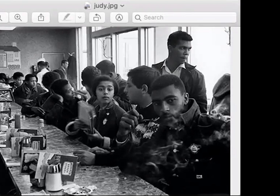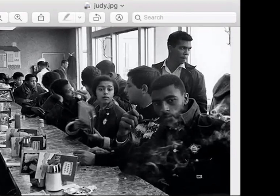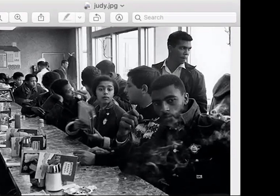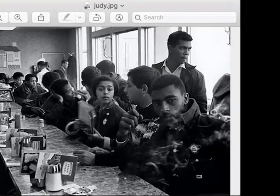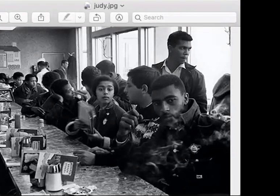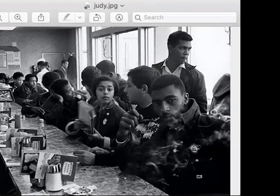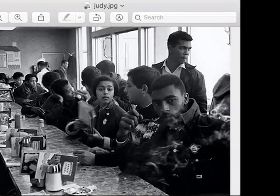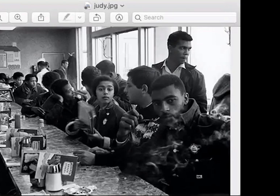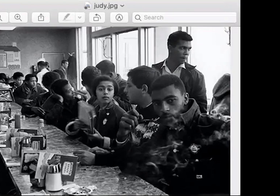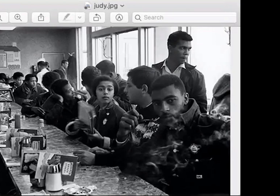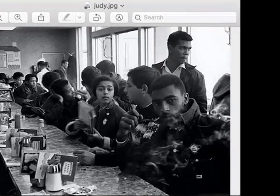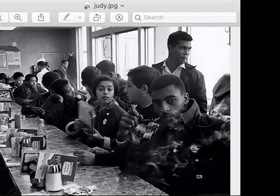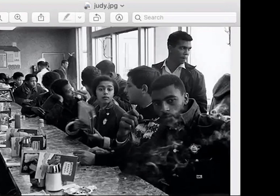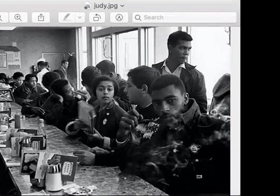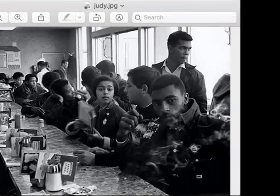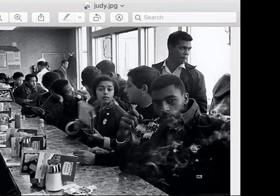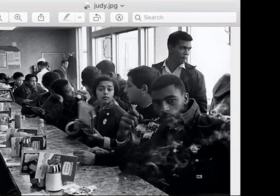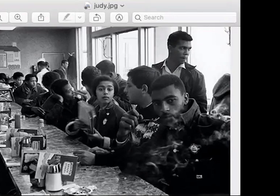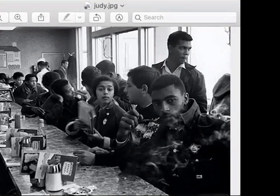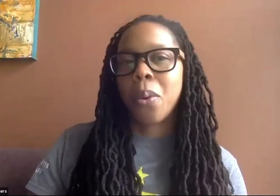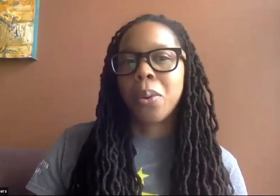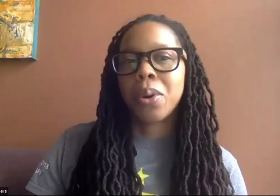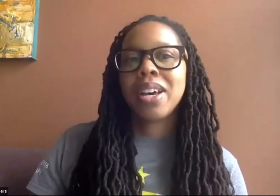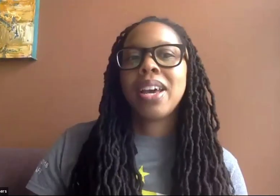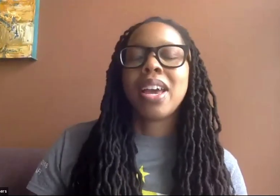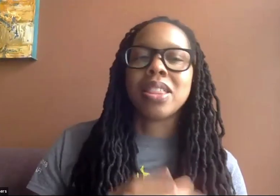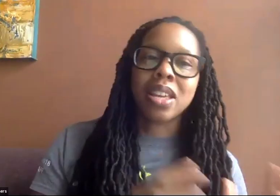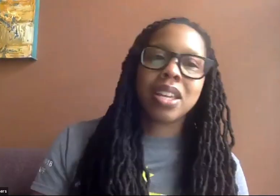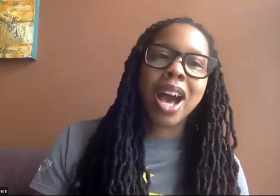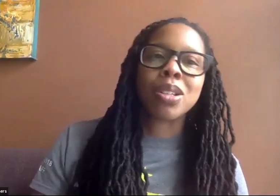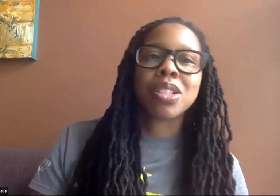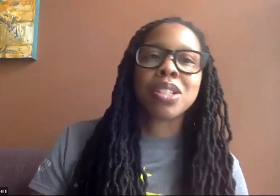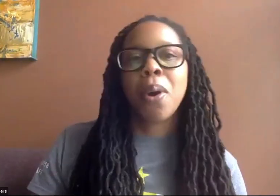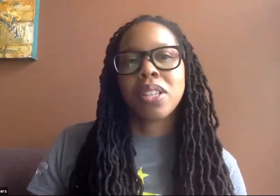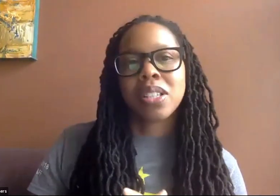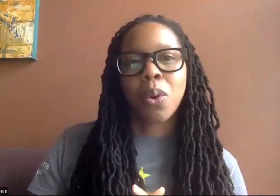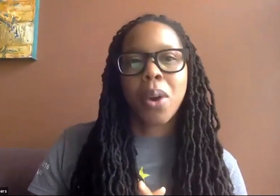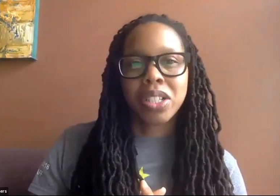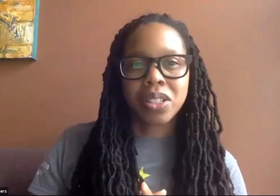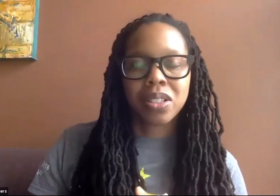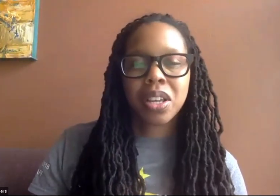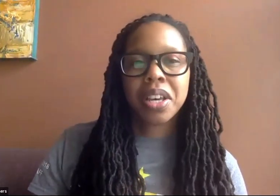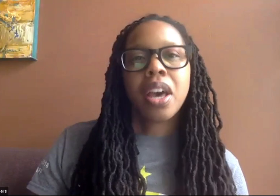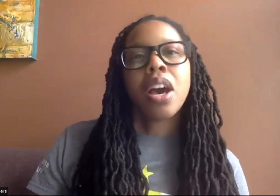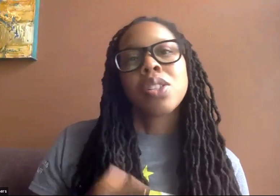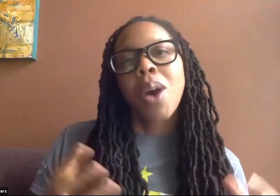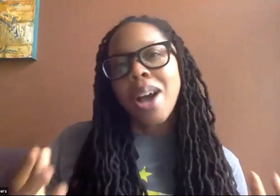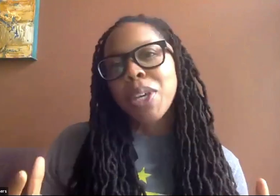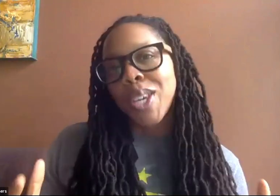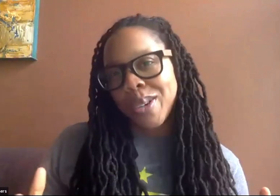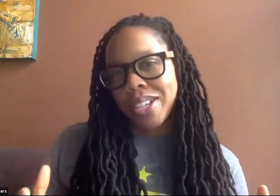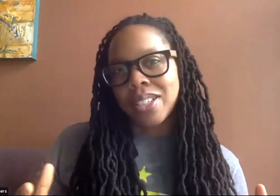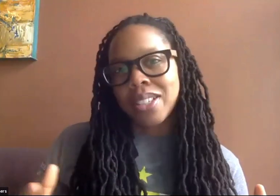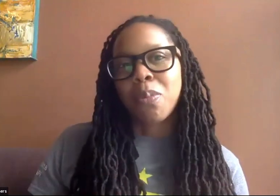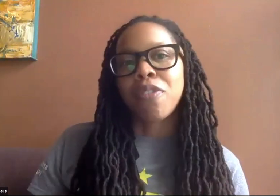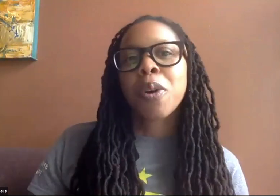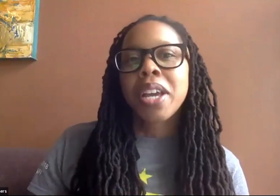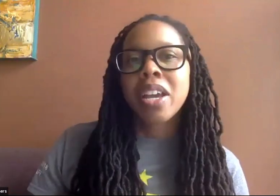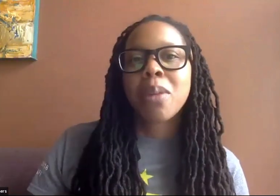All right, let's do one more quick poll and then I'll start posing some questions. So I'm